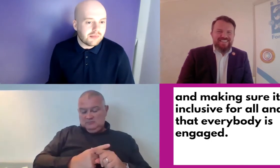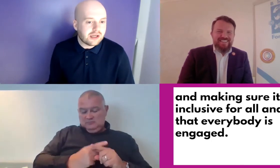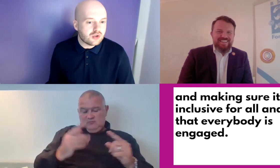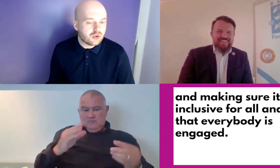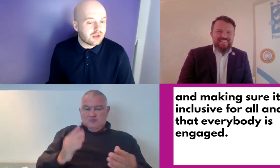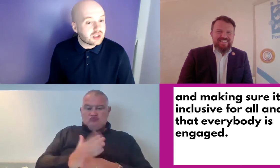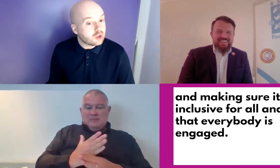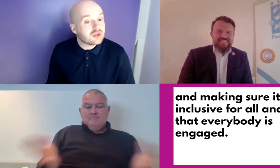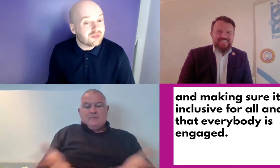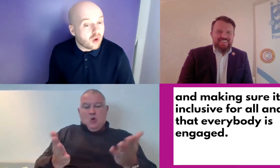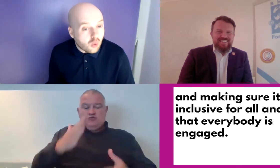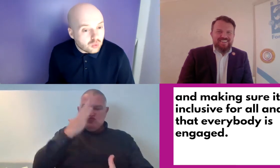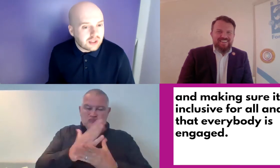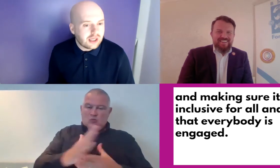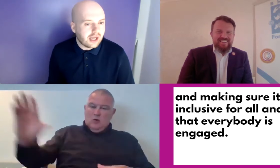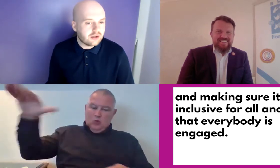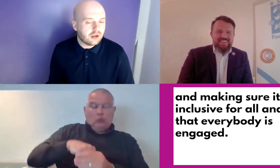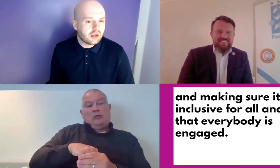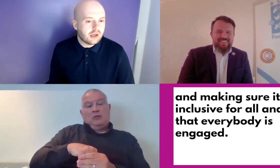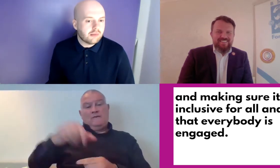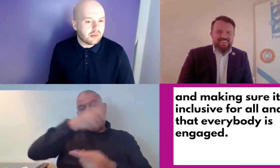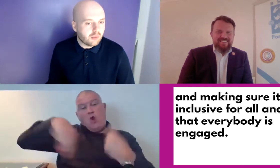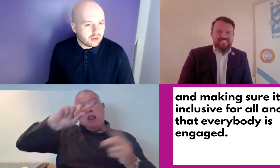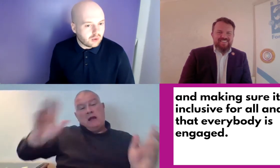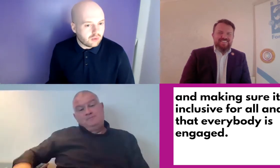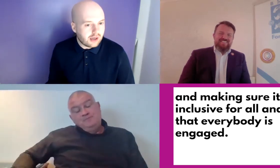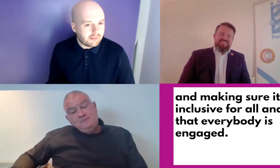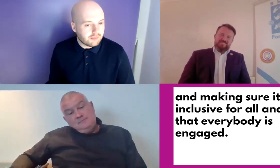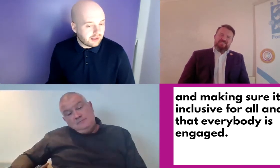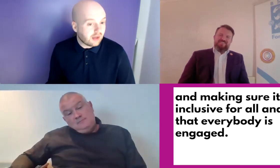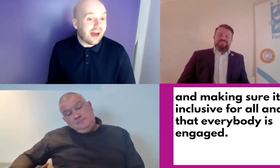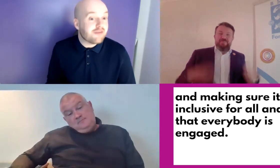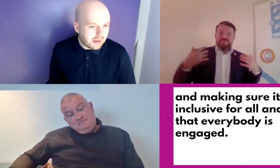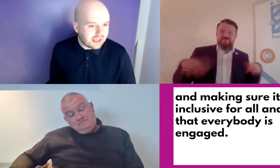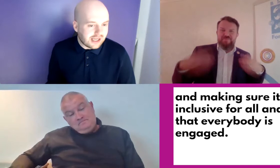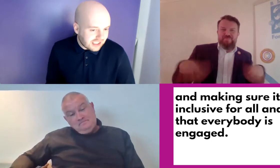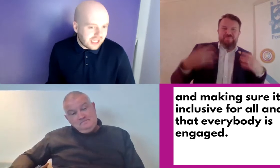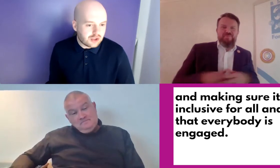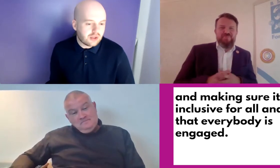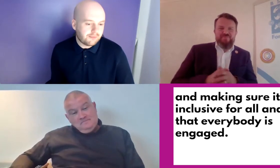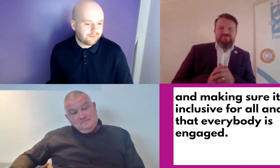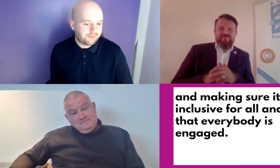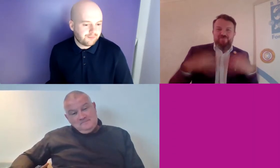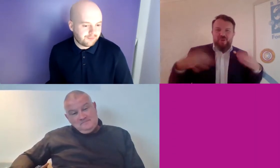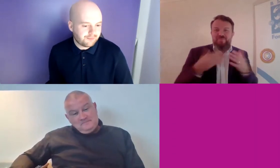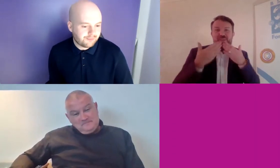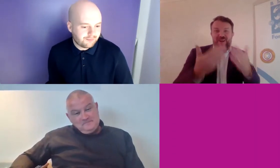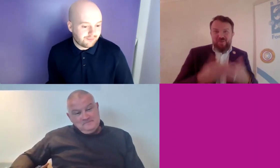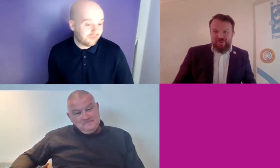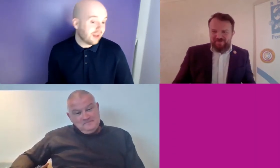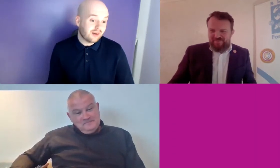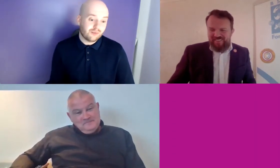and making sure that it's inclusive to all, and to promote, that everybody is engaged.